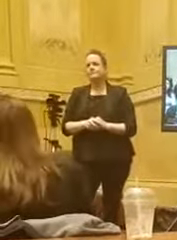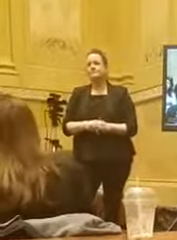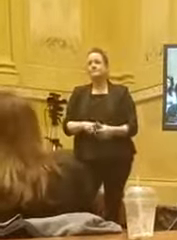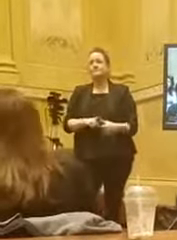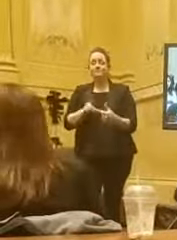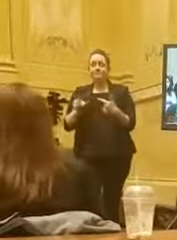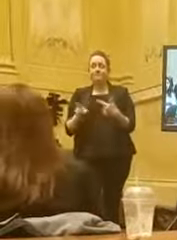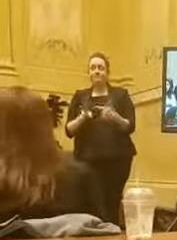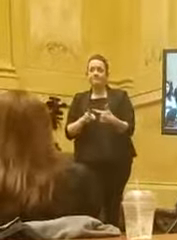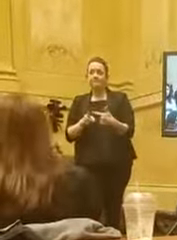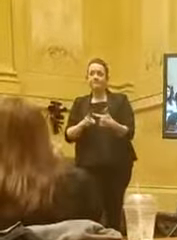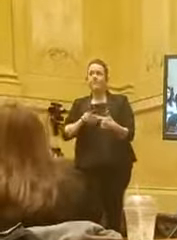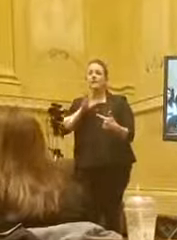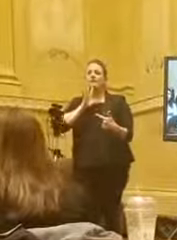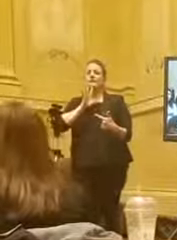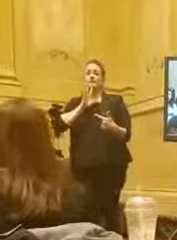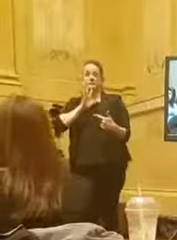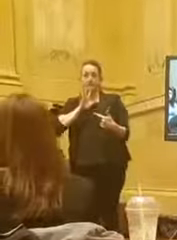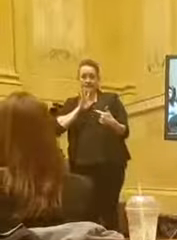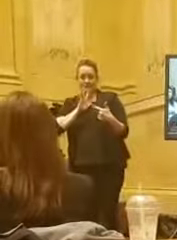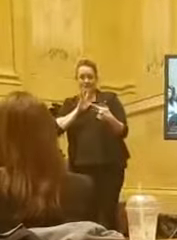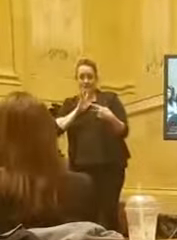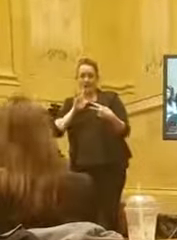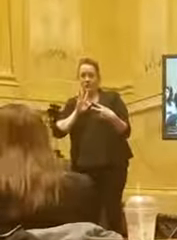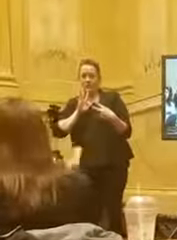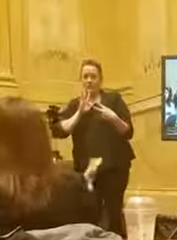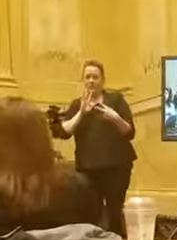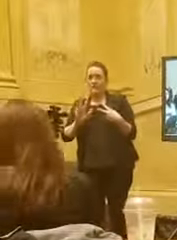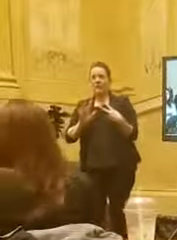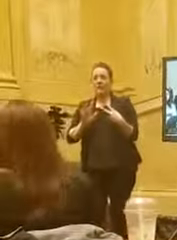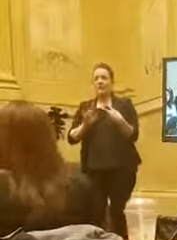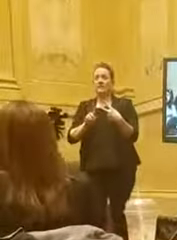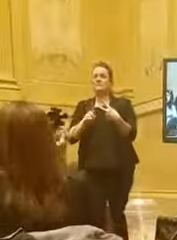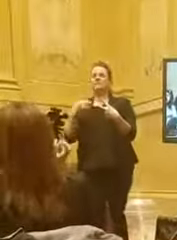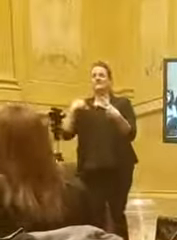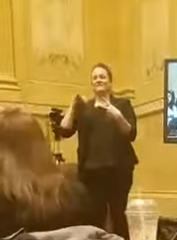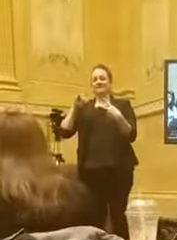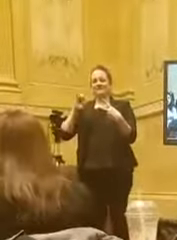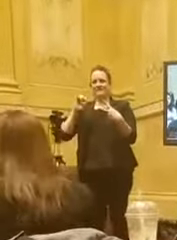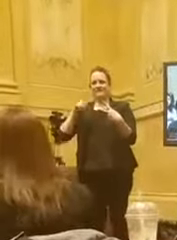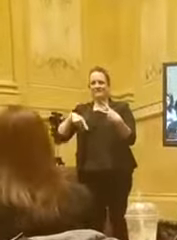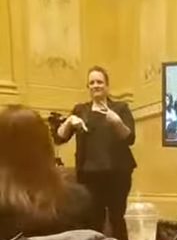have some form of communication access, interpreters, captioning, what may be.